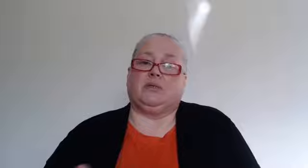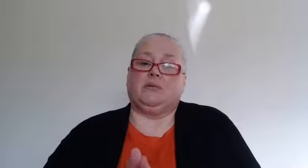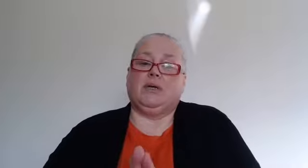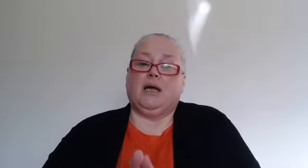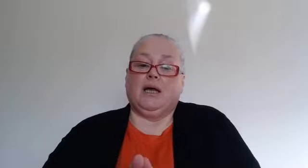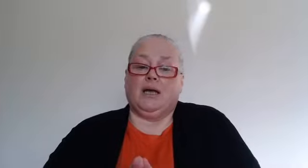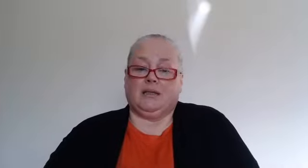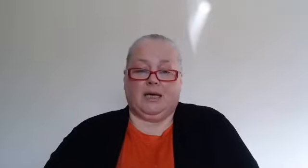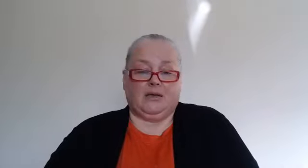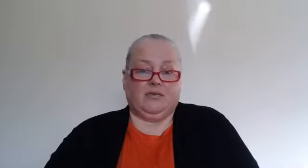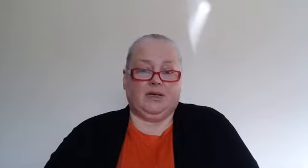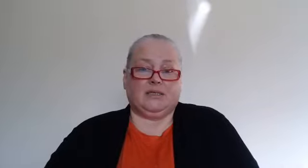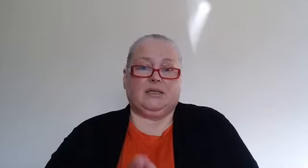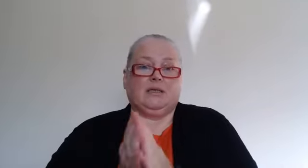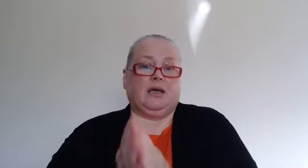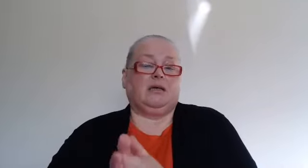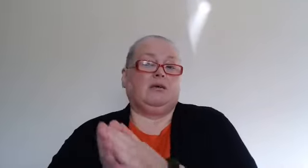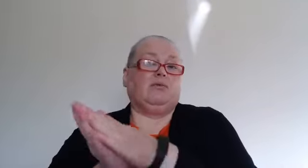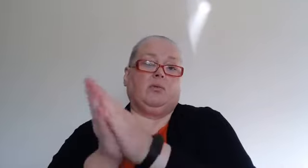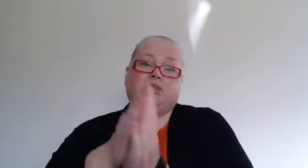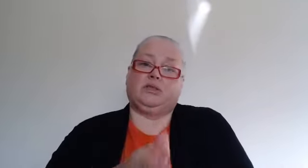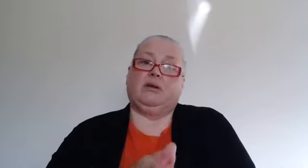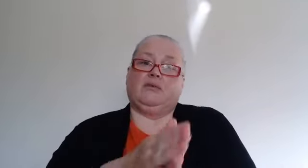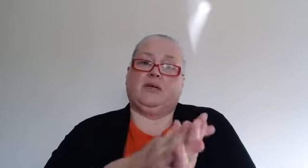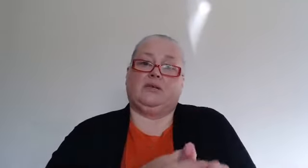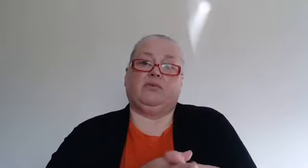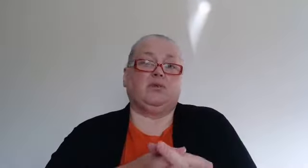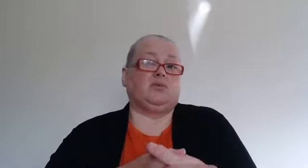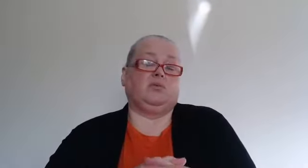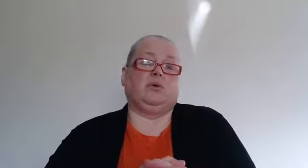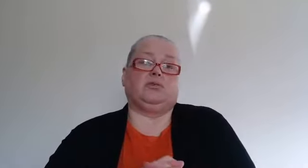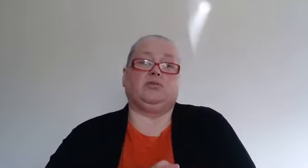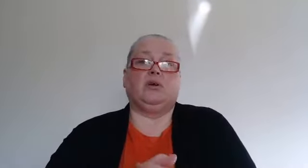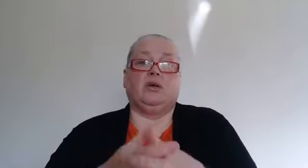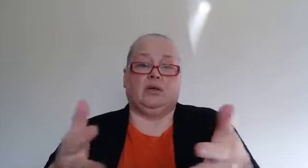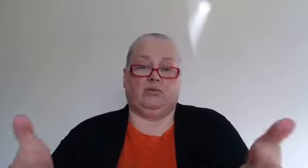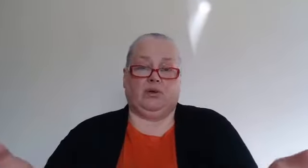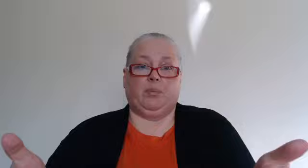time. Thank you for listening, thank you for watching live, thank you for those who watch in